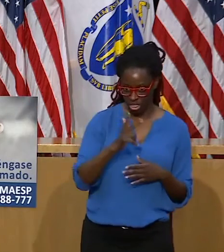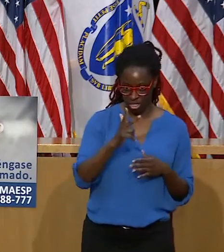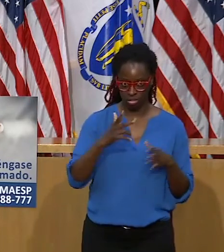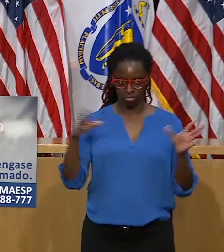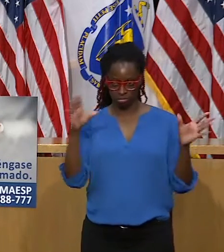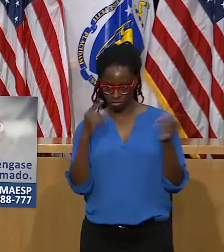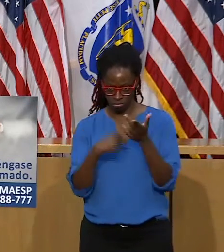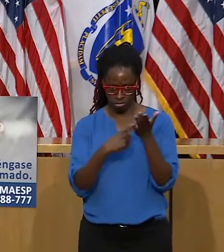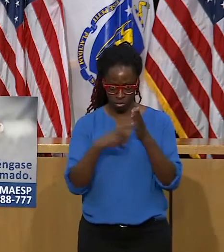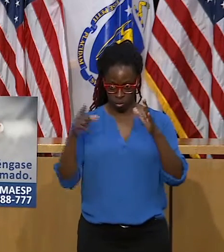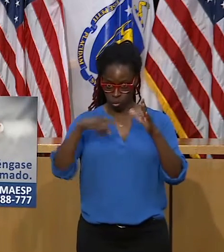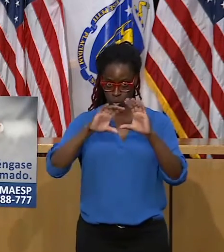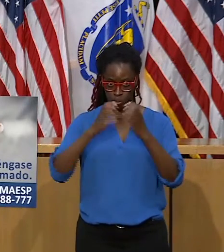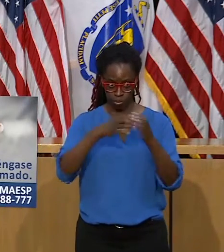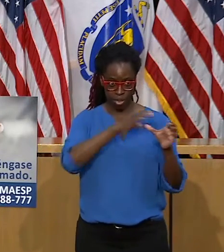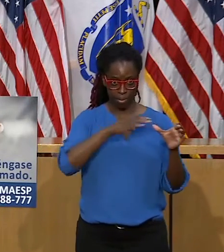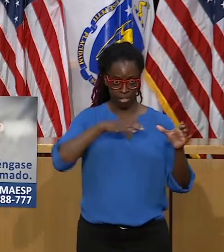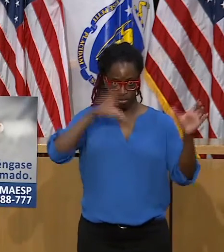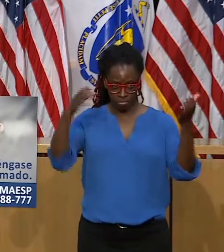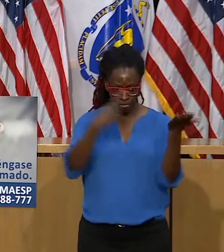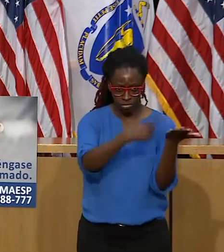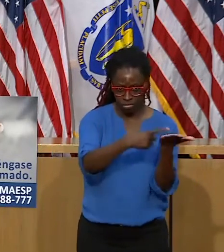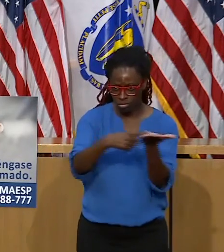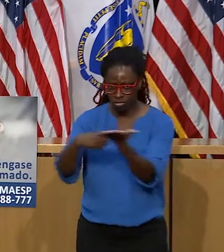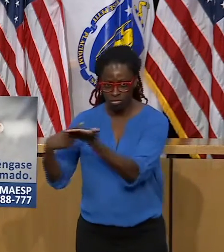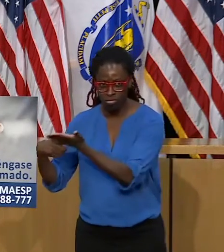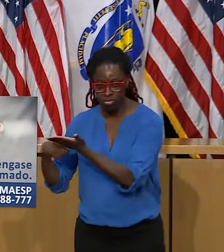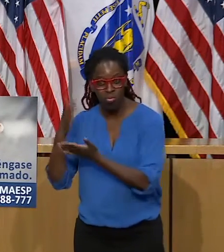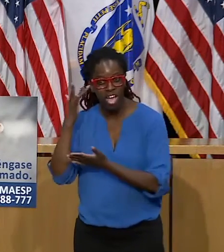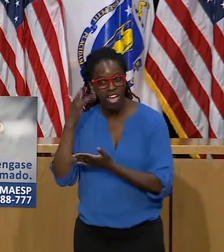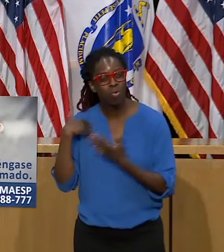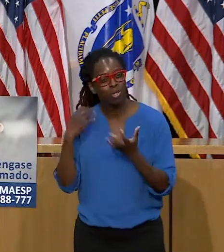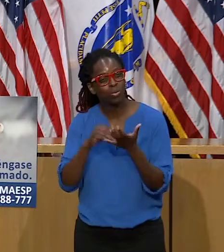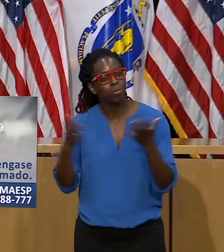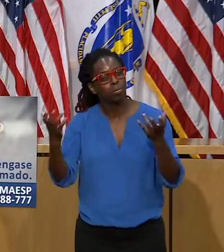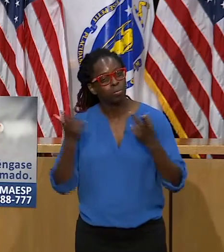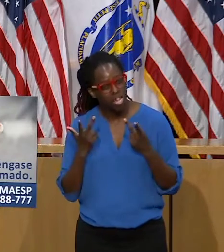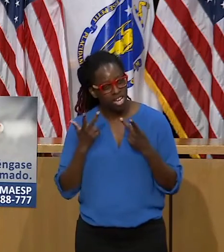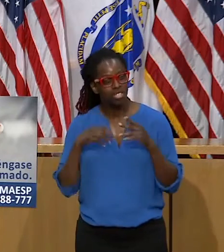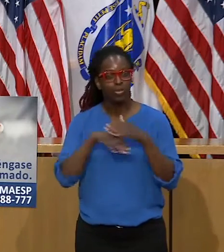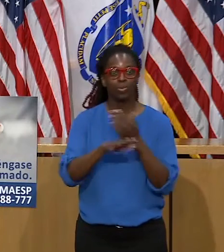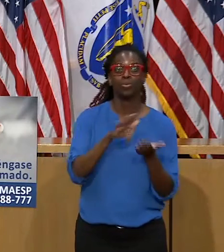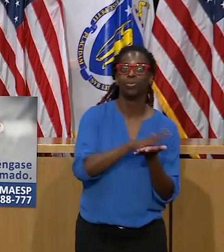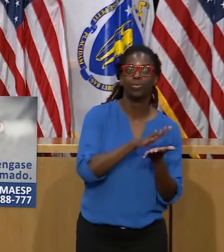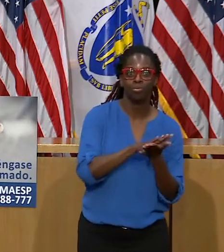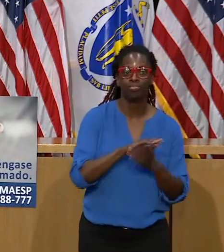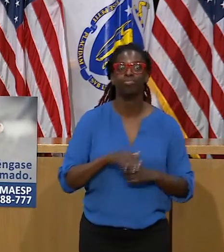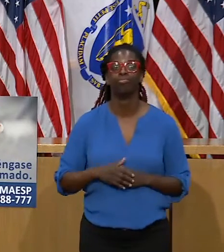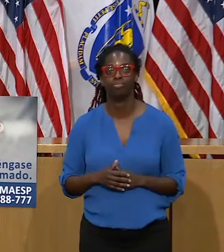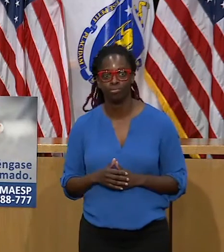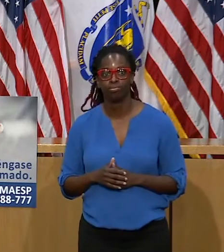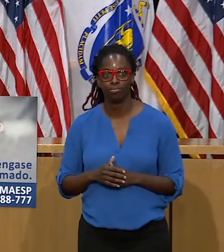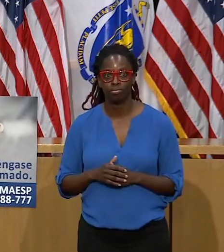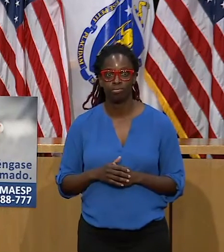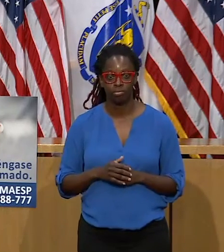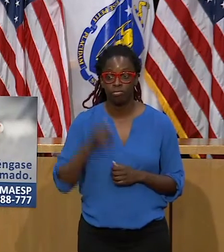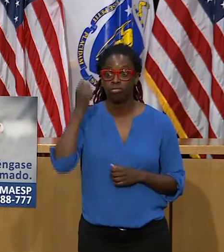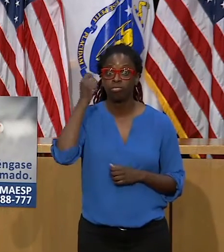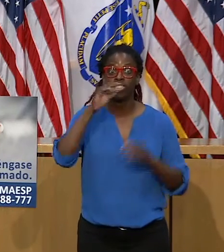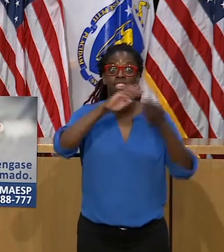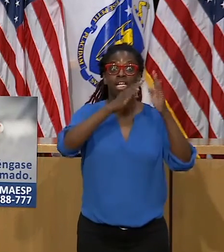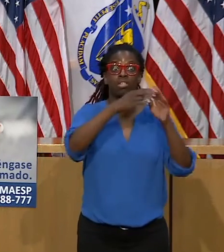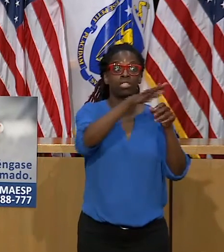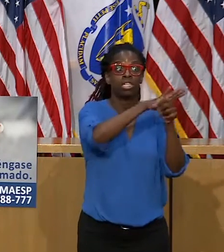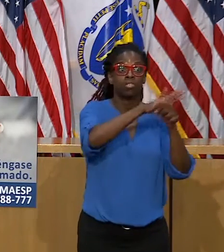the classroom, but we're advising districts to develop additional plans. These plans could be implemented if